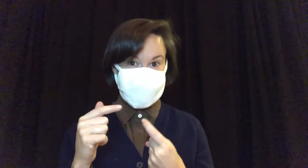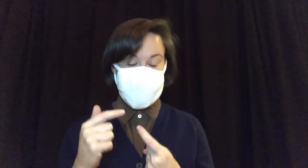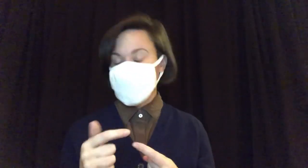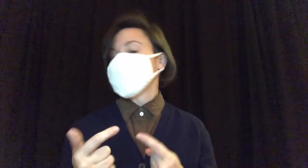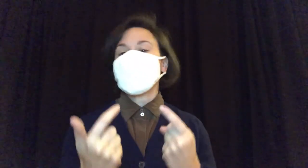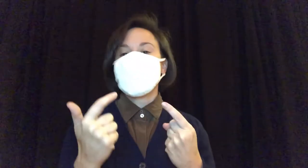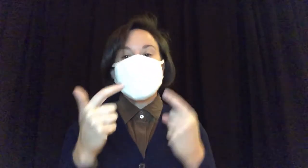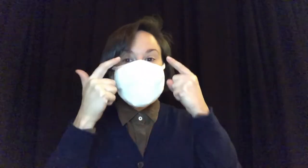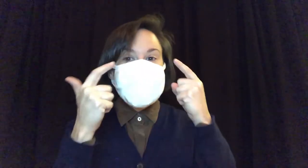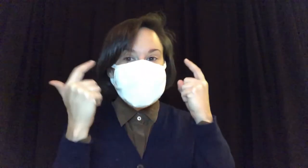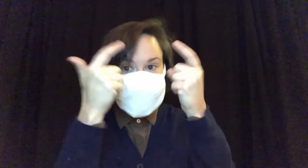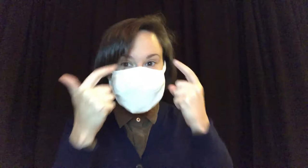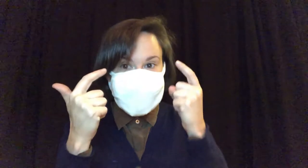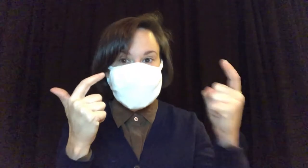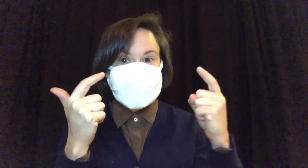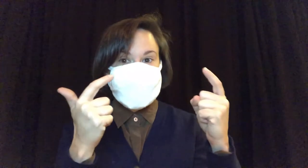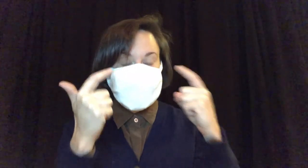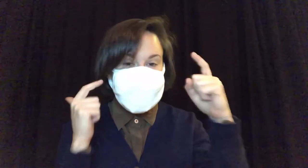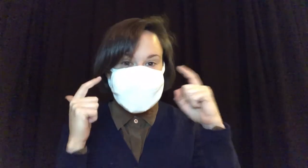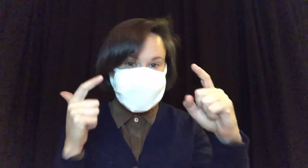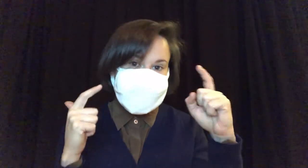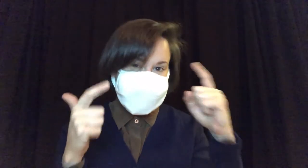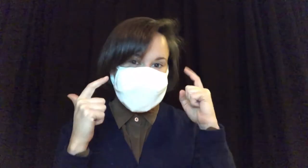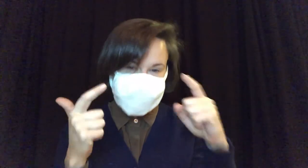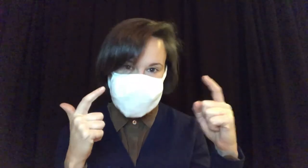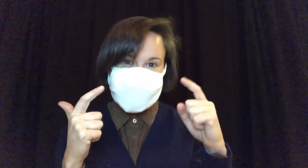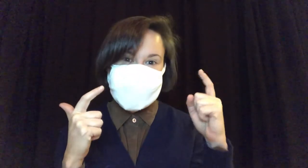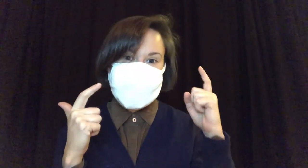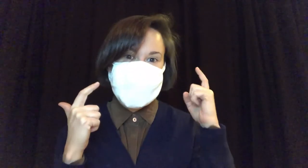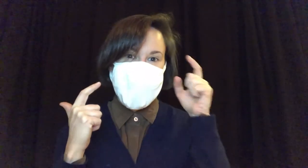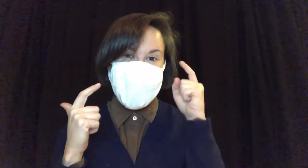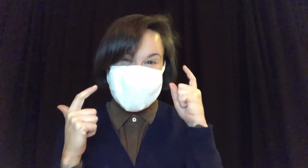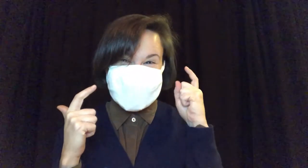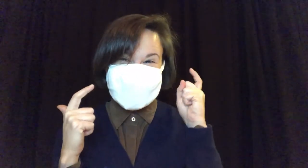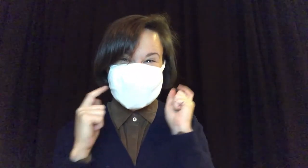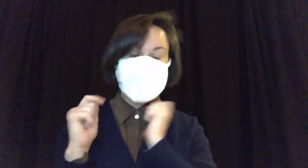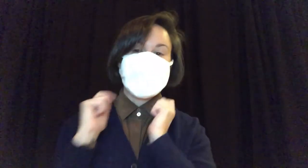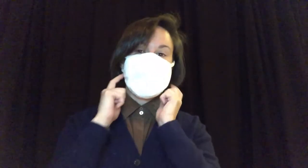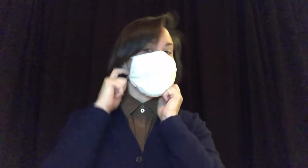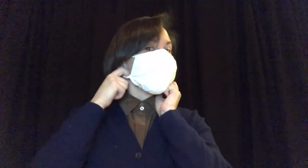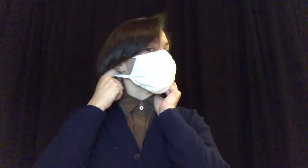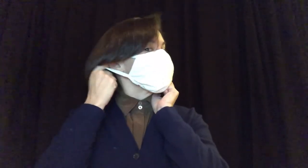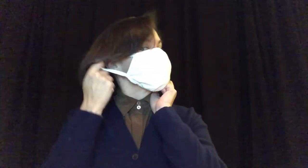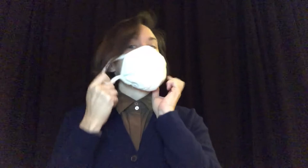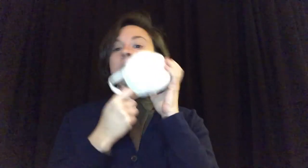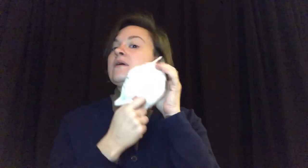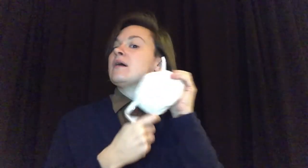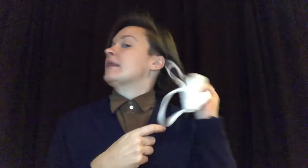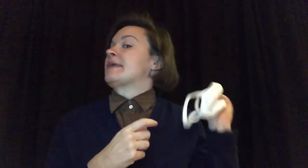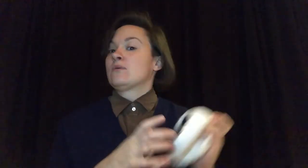off. And then you'll be able to see more than just my smiley eyes. So there we